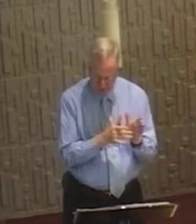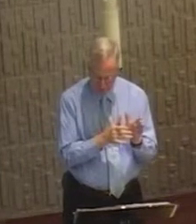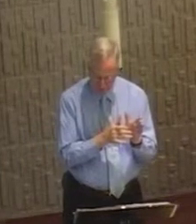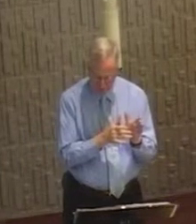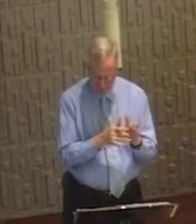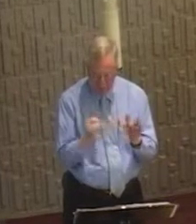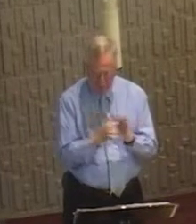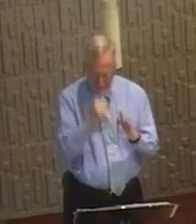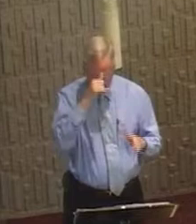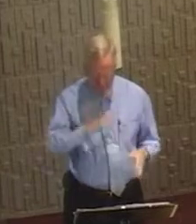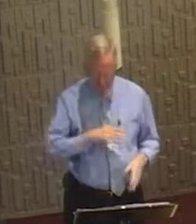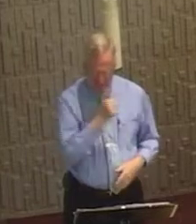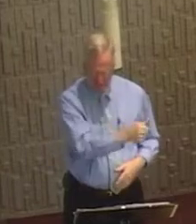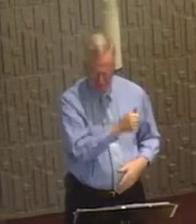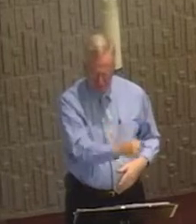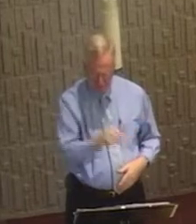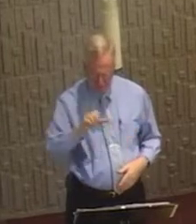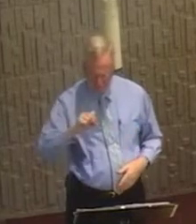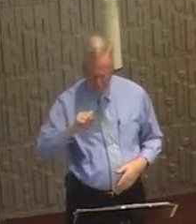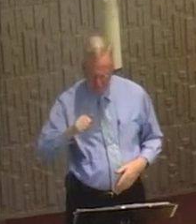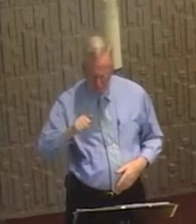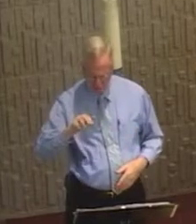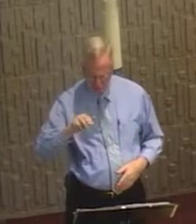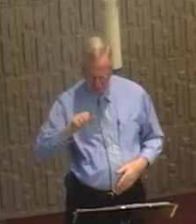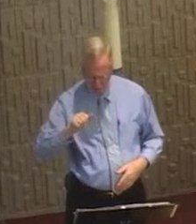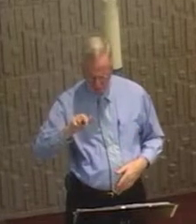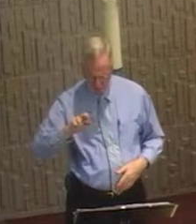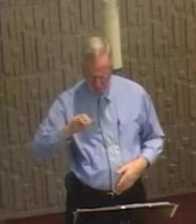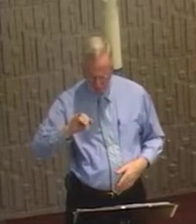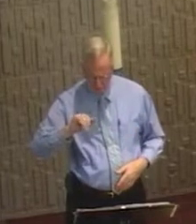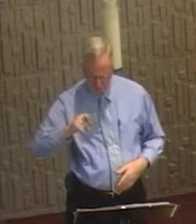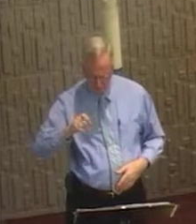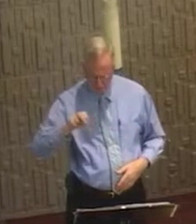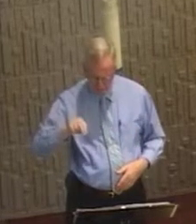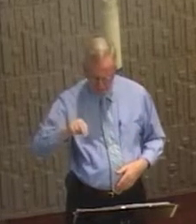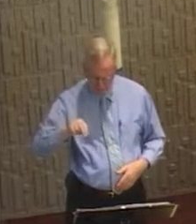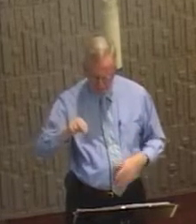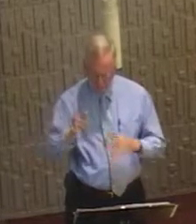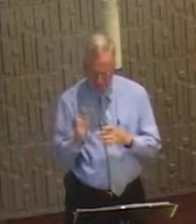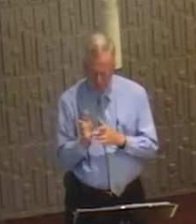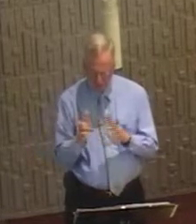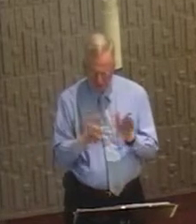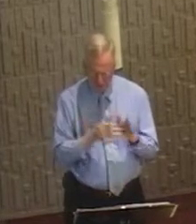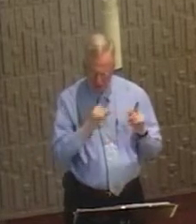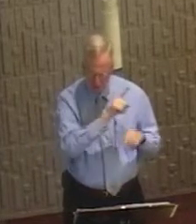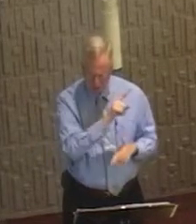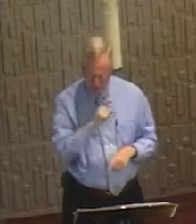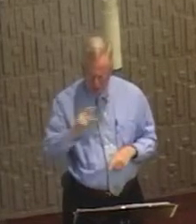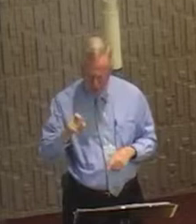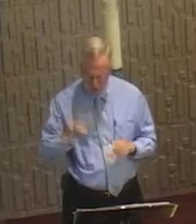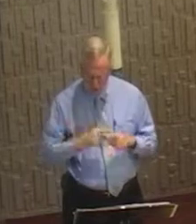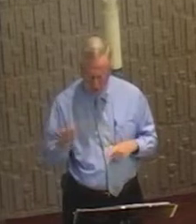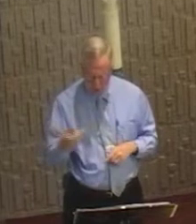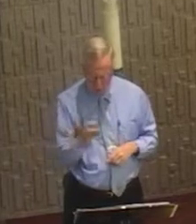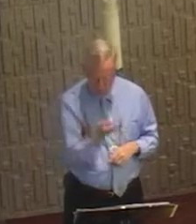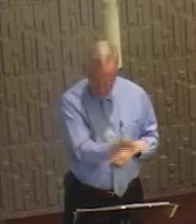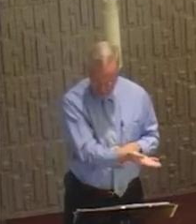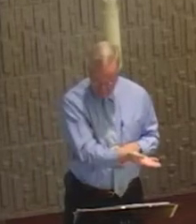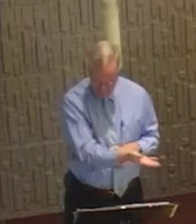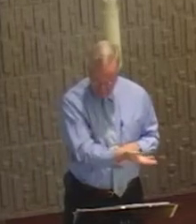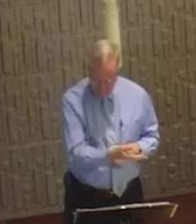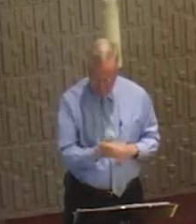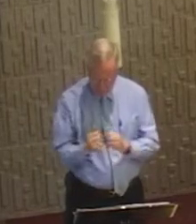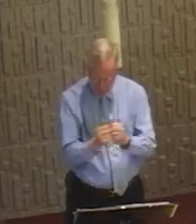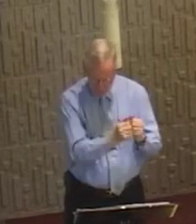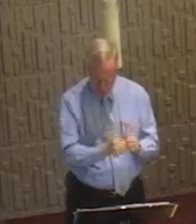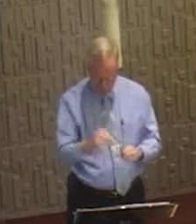in reply, 10 were cleansed, were they not? Where are the other 9? Has none